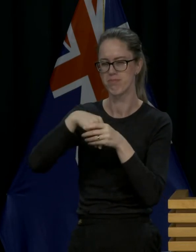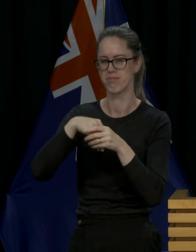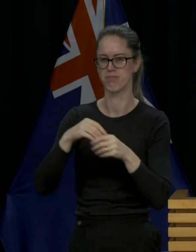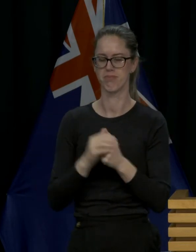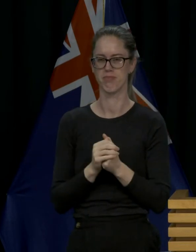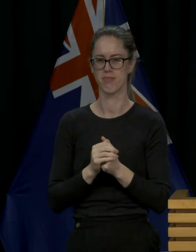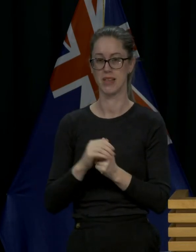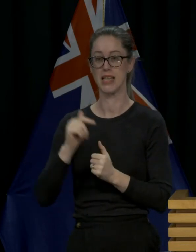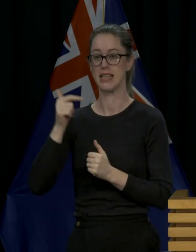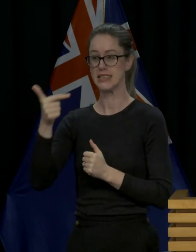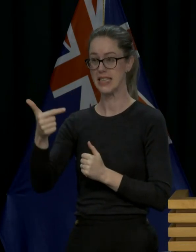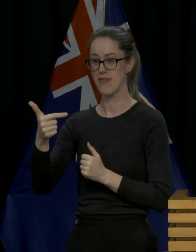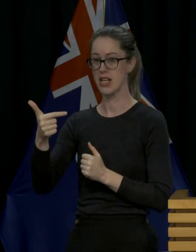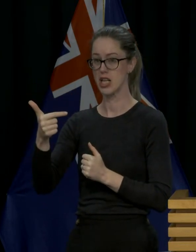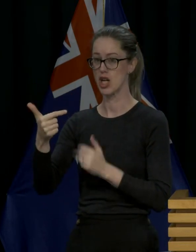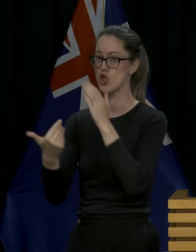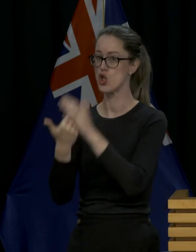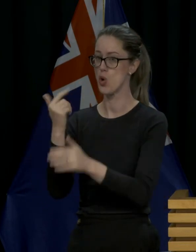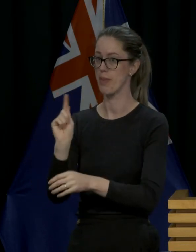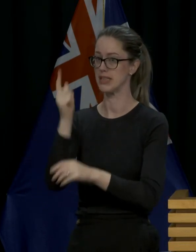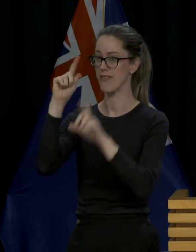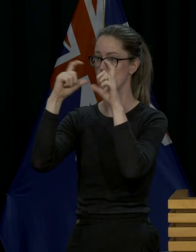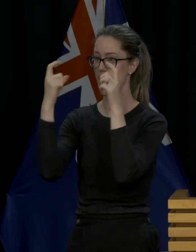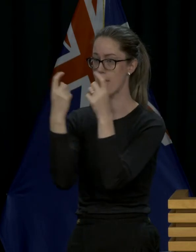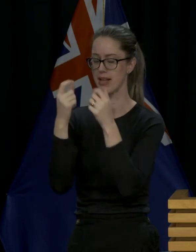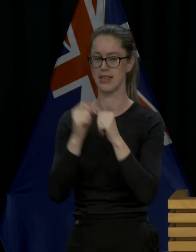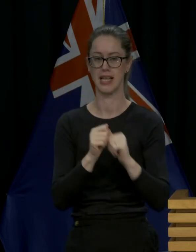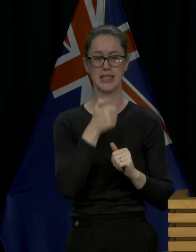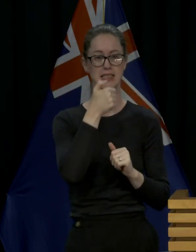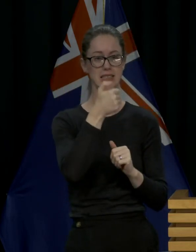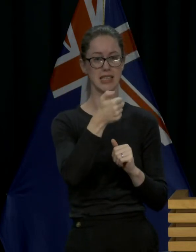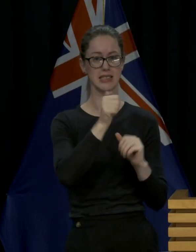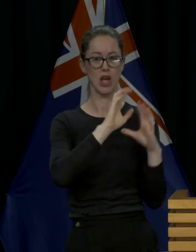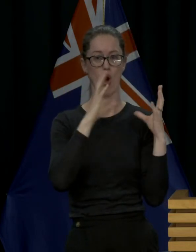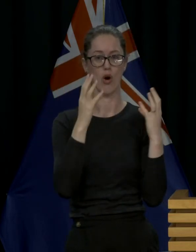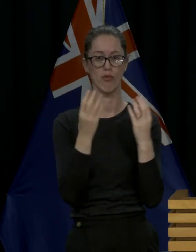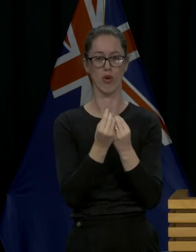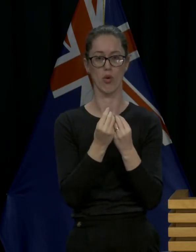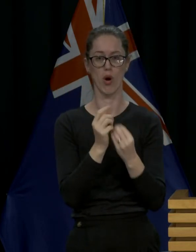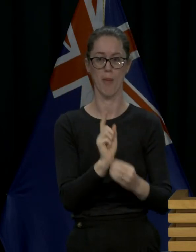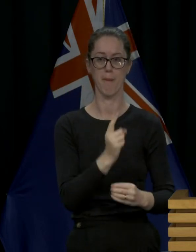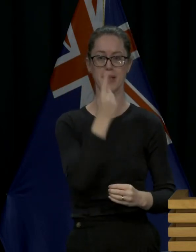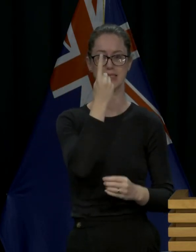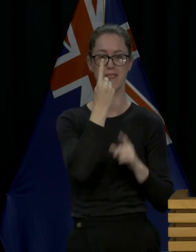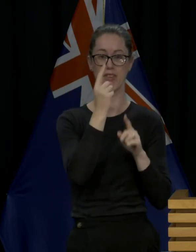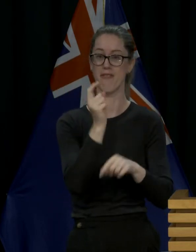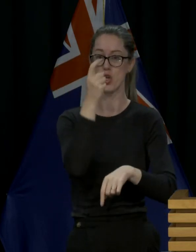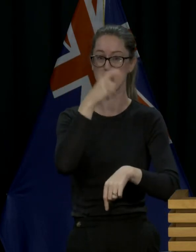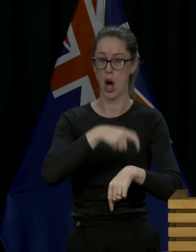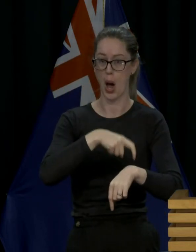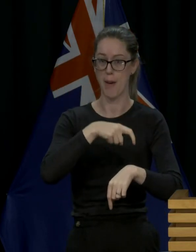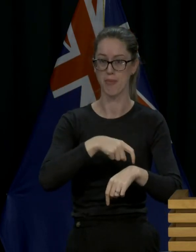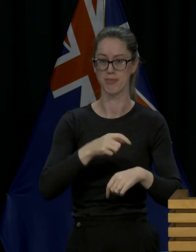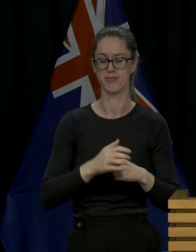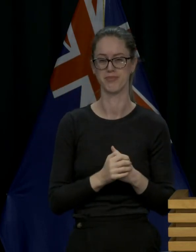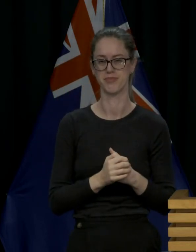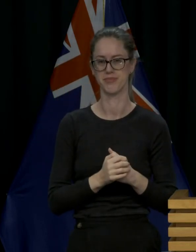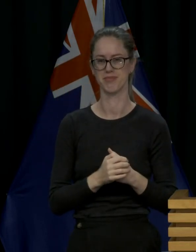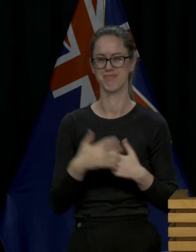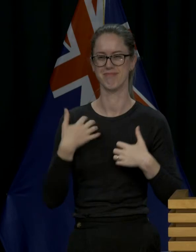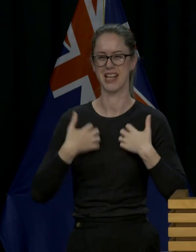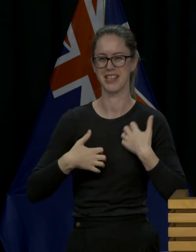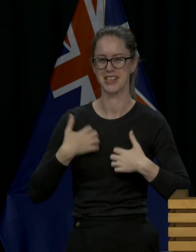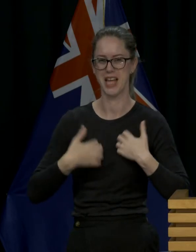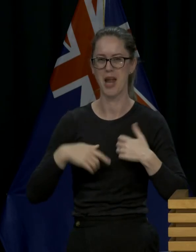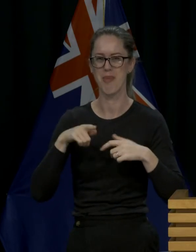are 7 ministers new to Cabinet and 6 ministers overall who hold a ministerial warrant for the first time. I'm